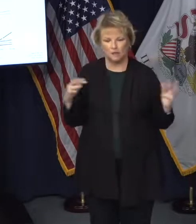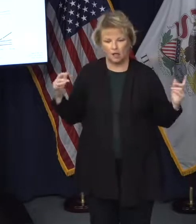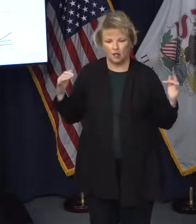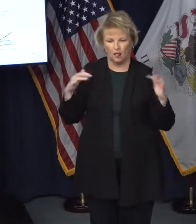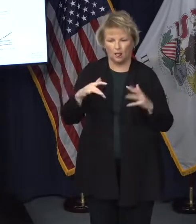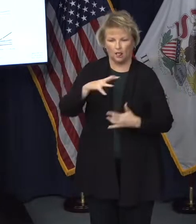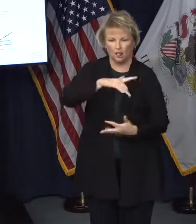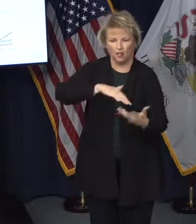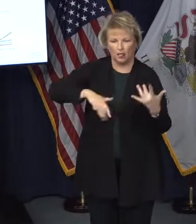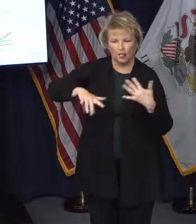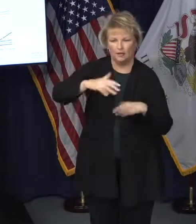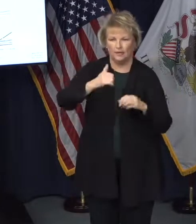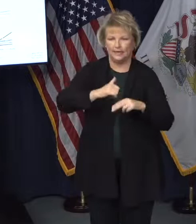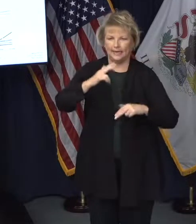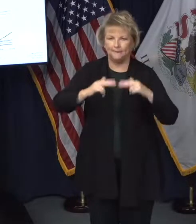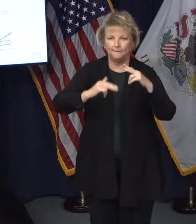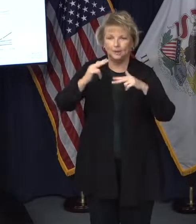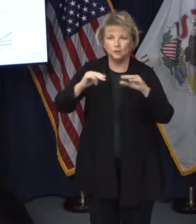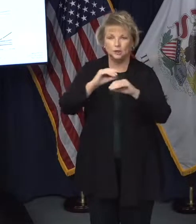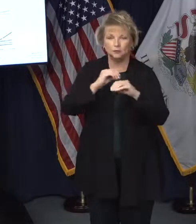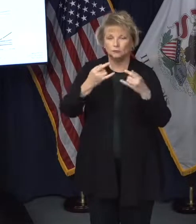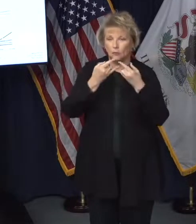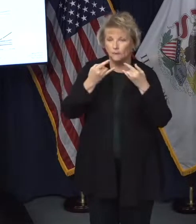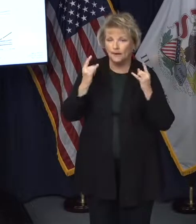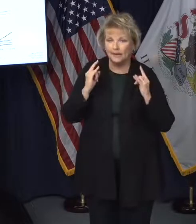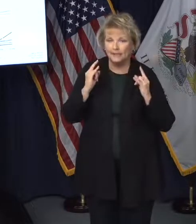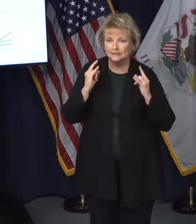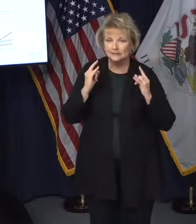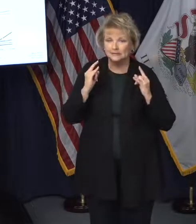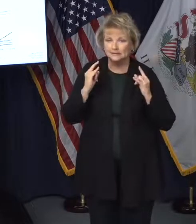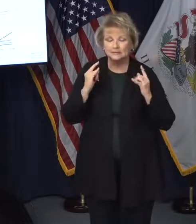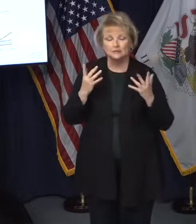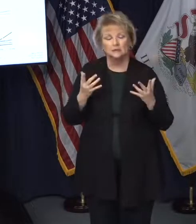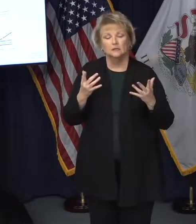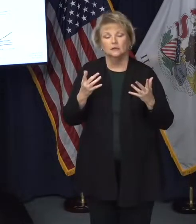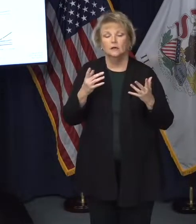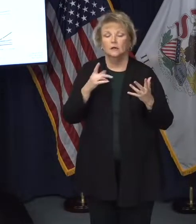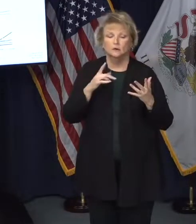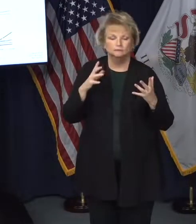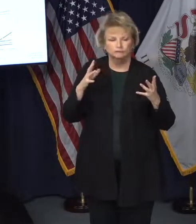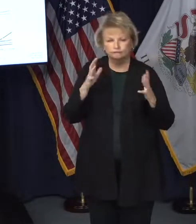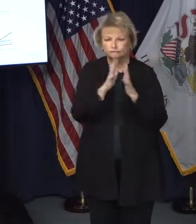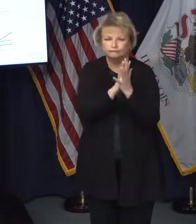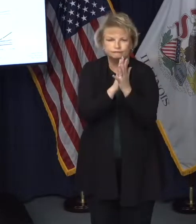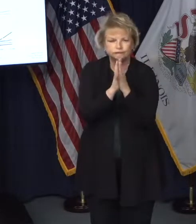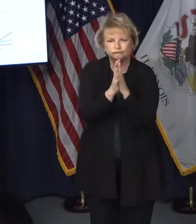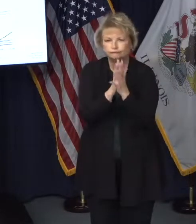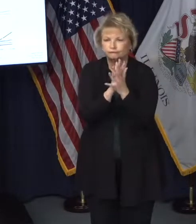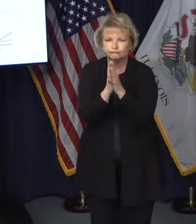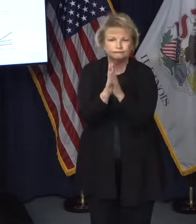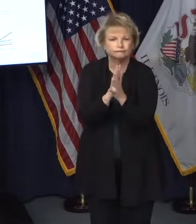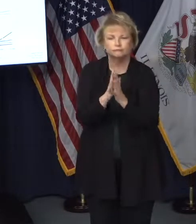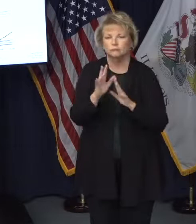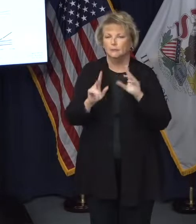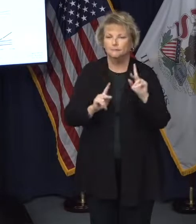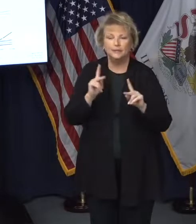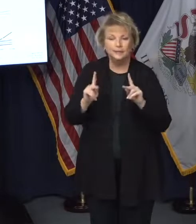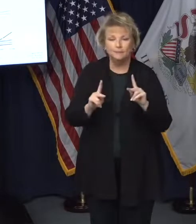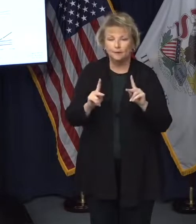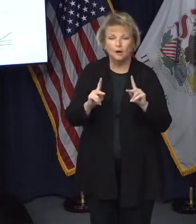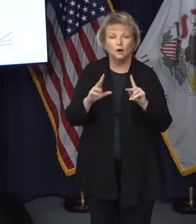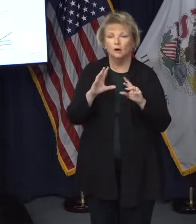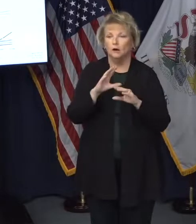numbers inside, not wearing masks, having packed groups of people with